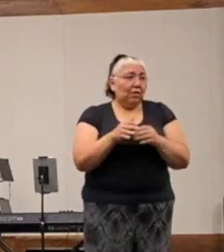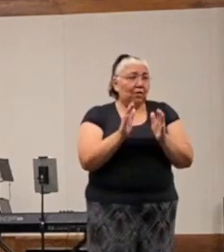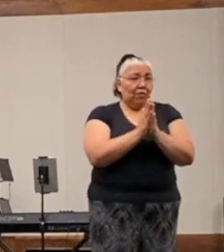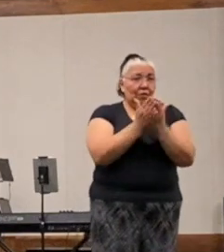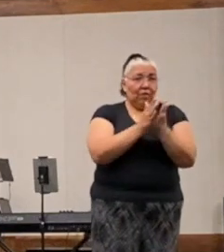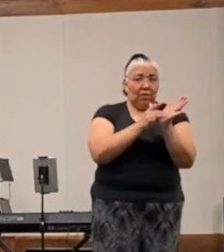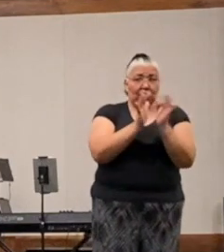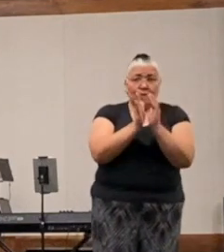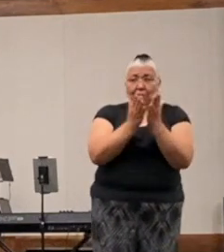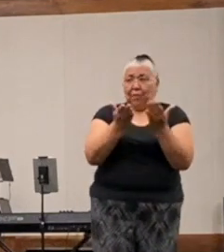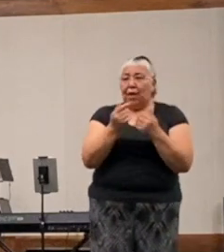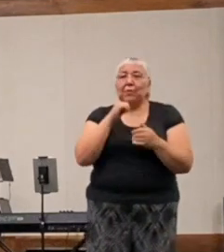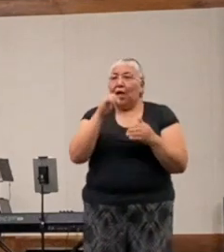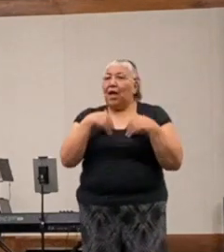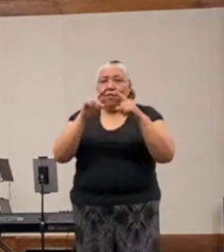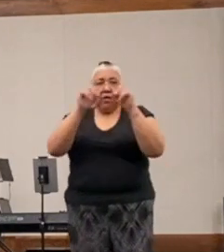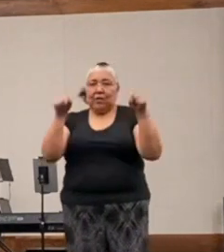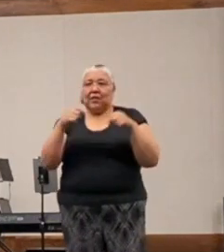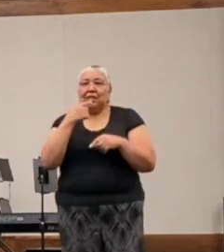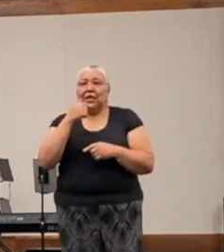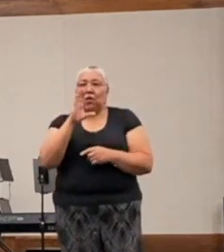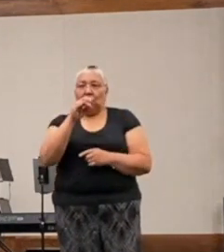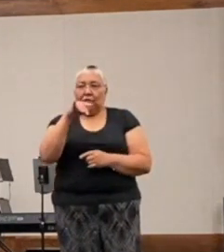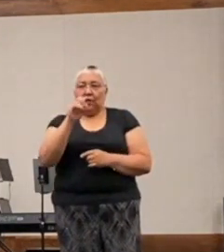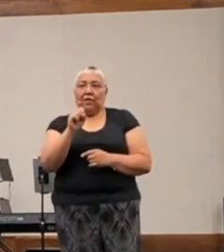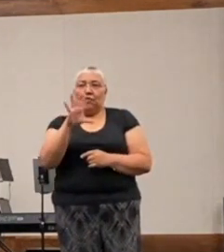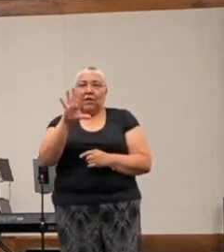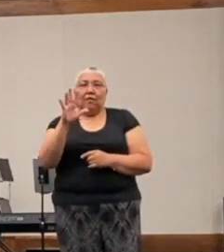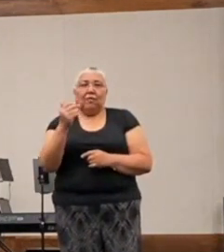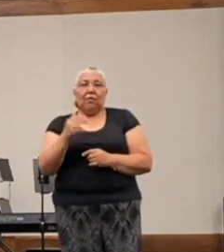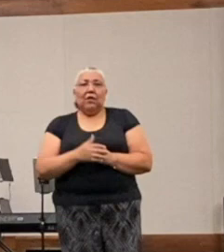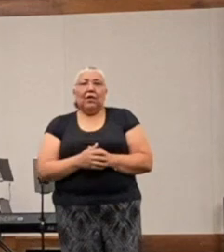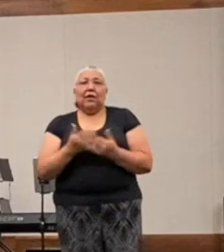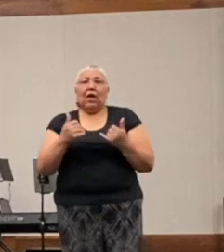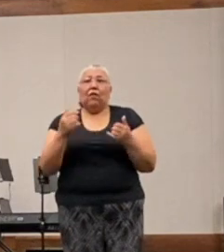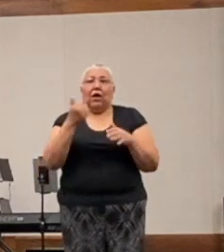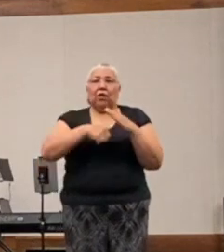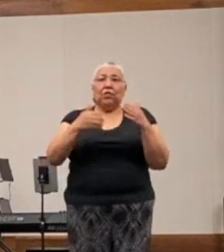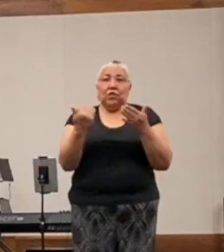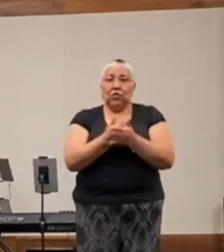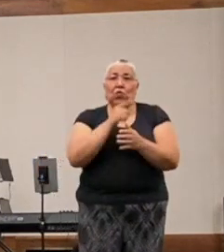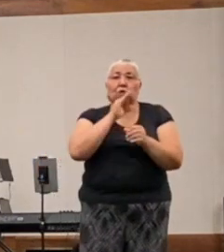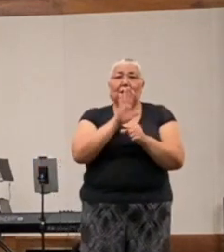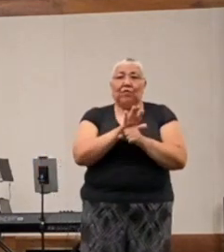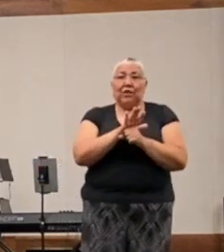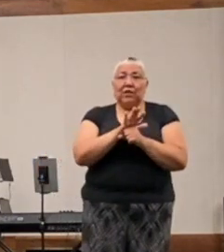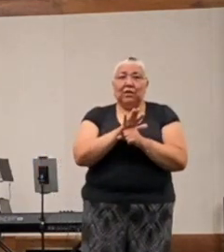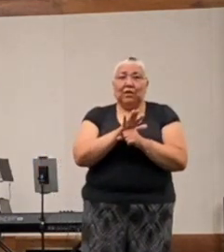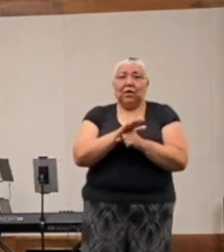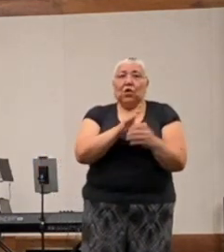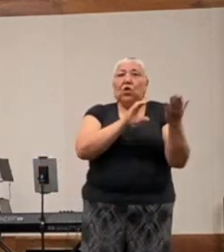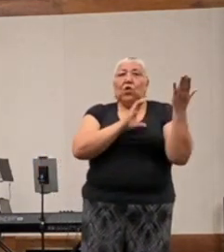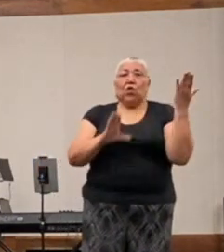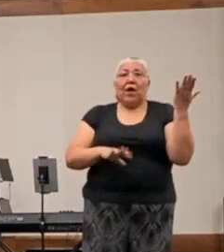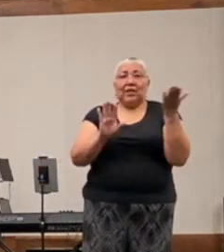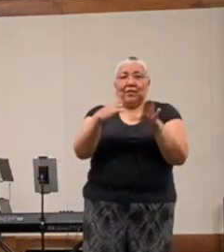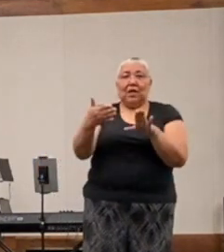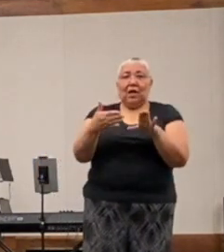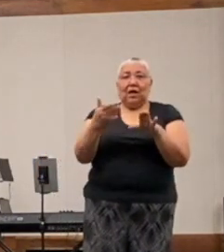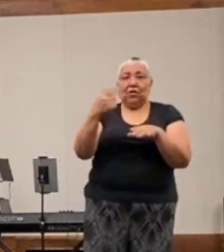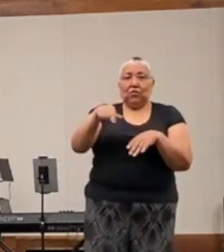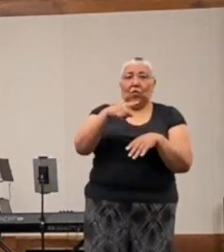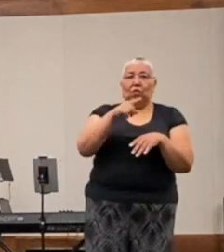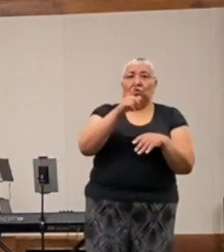that, I'm not going to have it on the screen, but 2 Corinthians 5:15, we see that under the new covenant that Christ died so that those